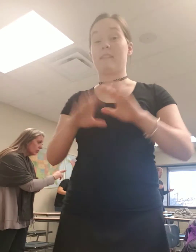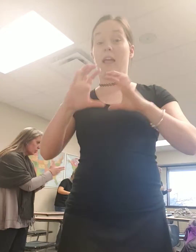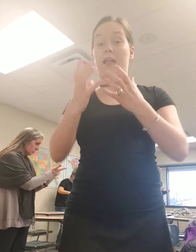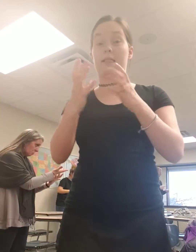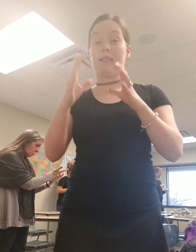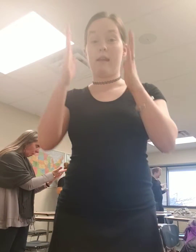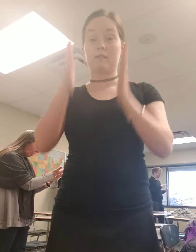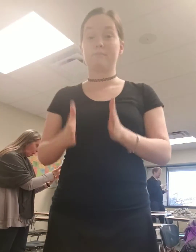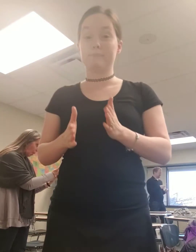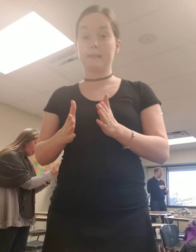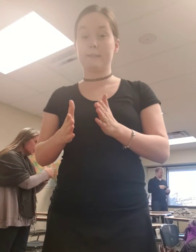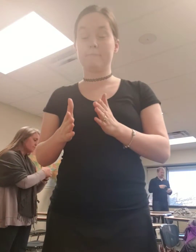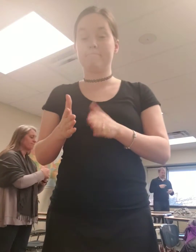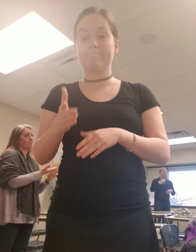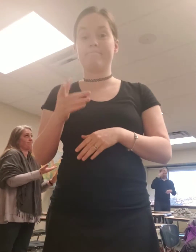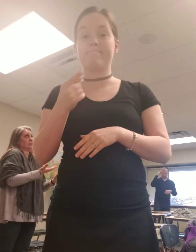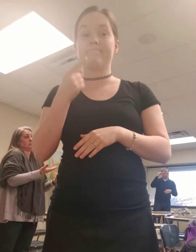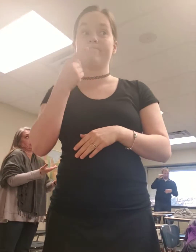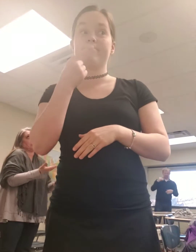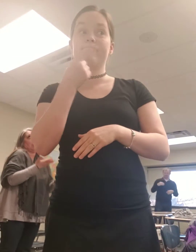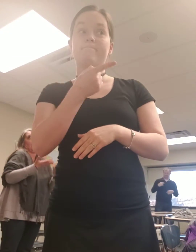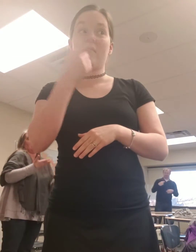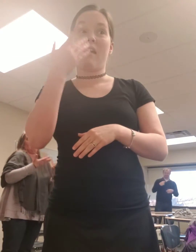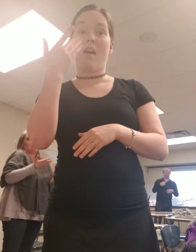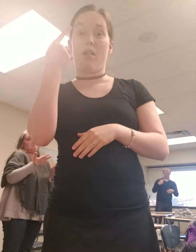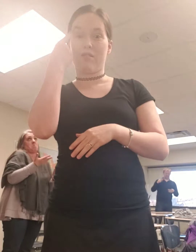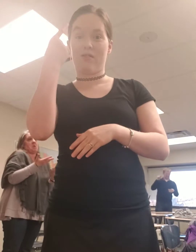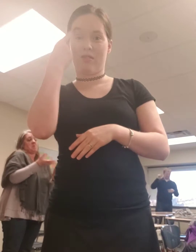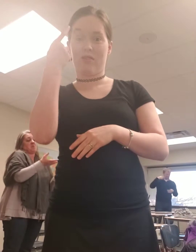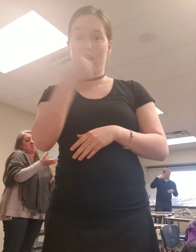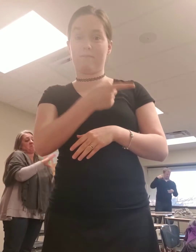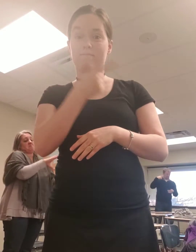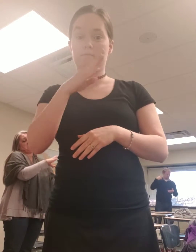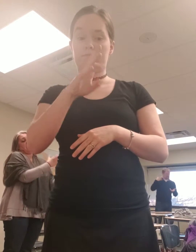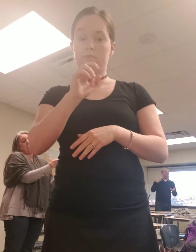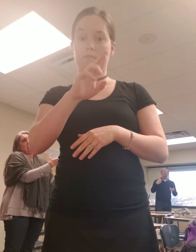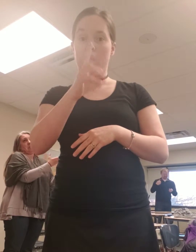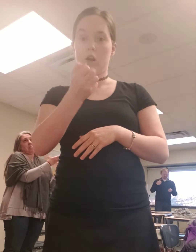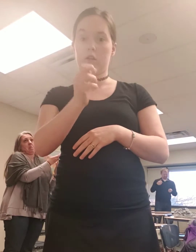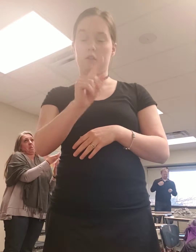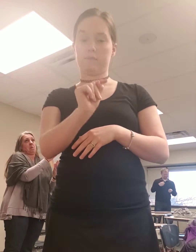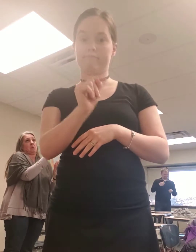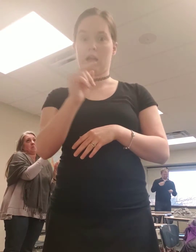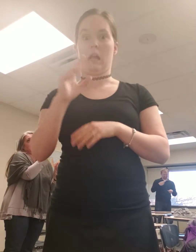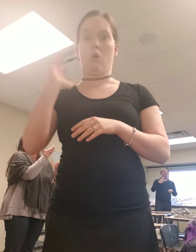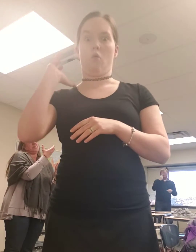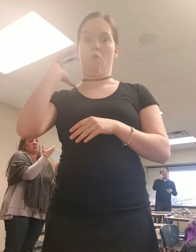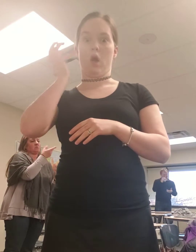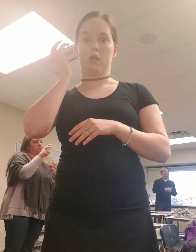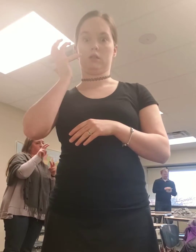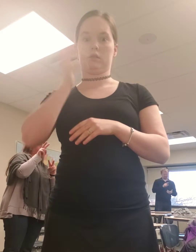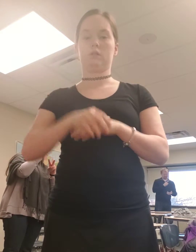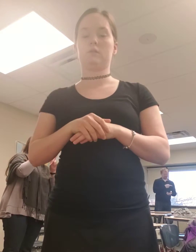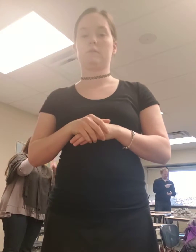didn't believe her. They wanted her to be punished, I guess. Okay, they wanted to punish her because she was